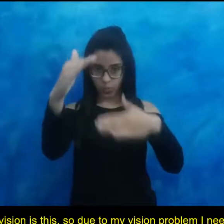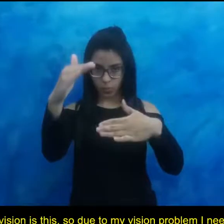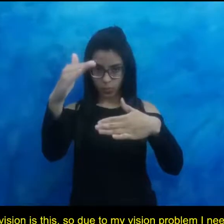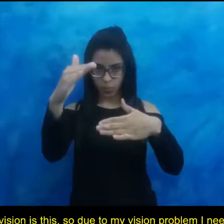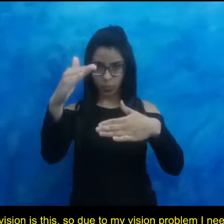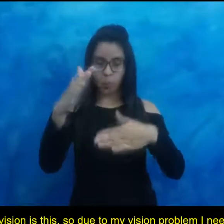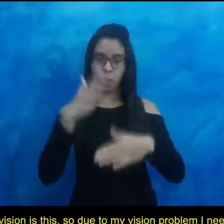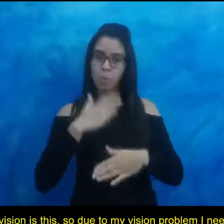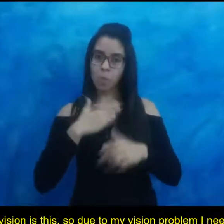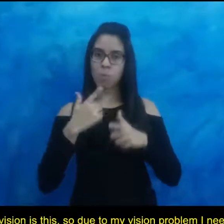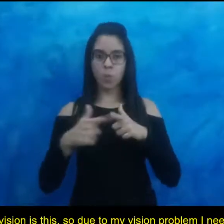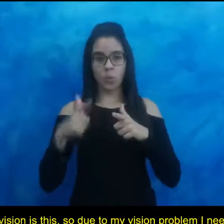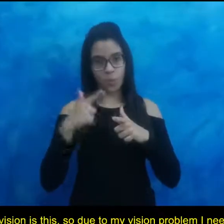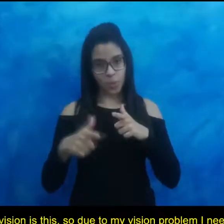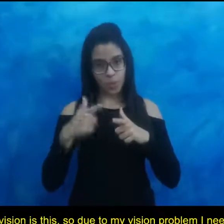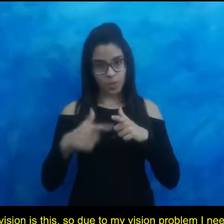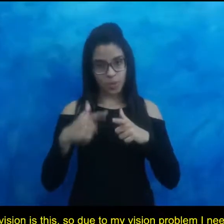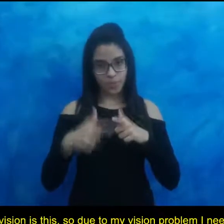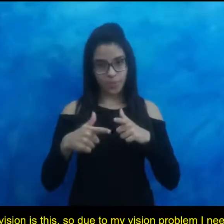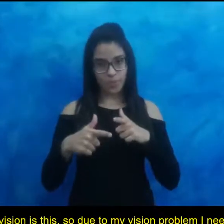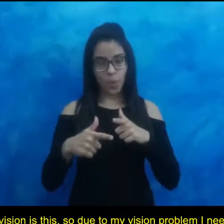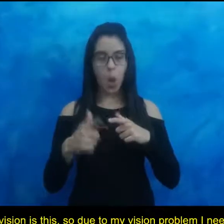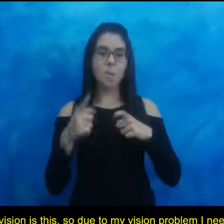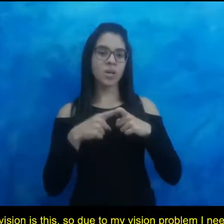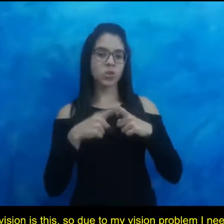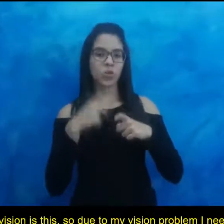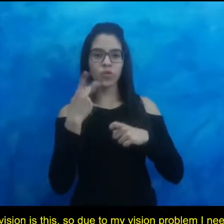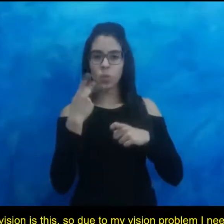glasses, and the glasses help me to see better.